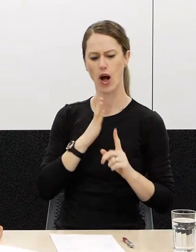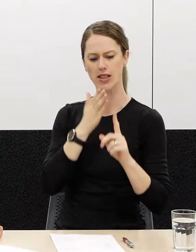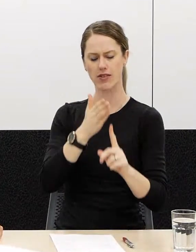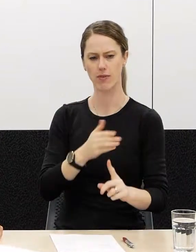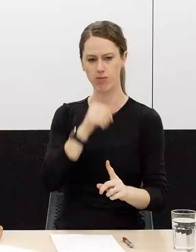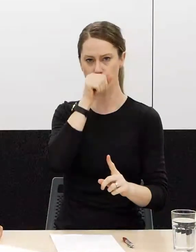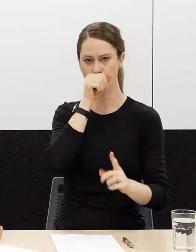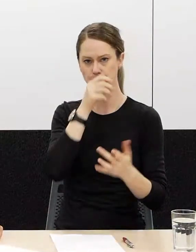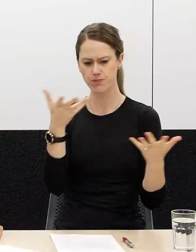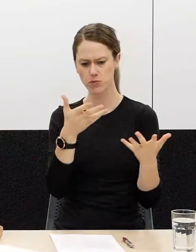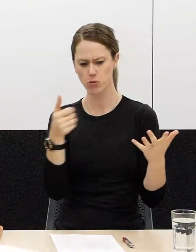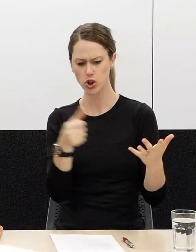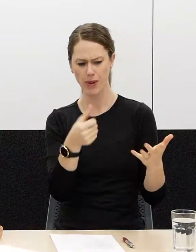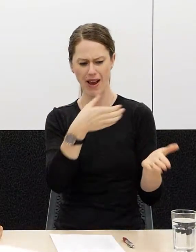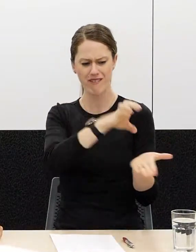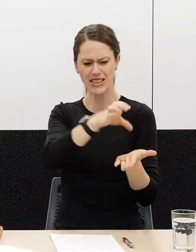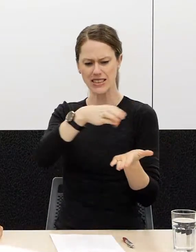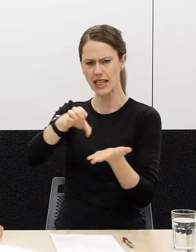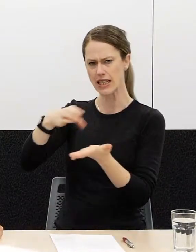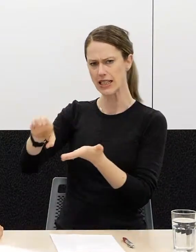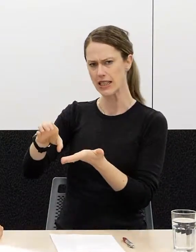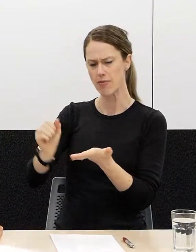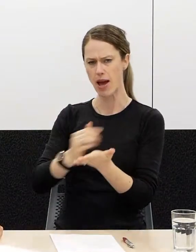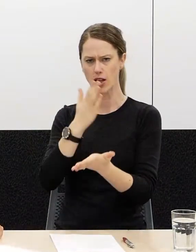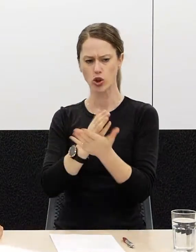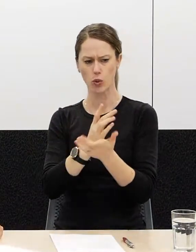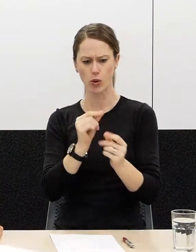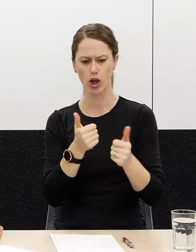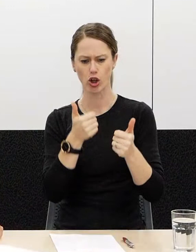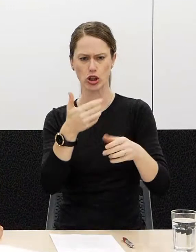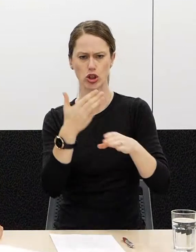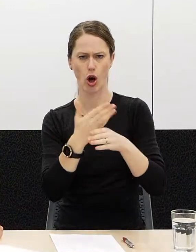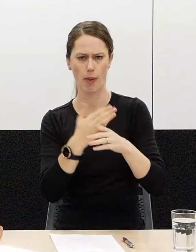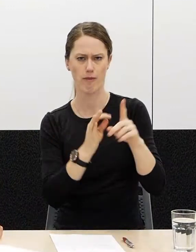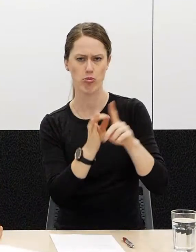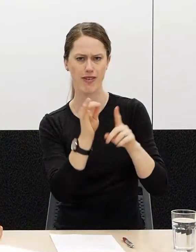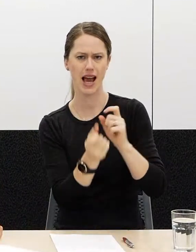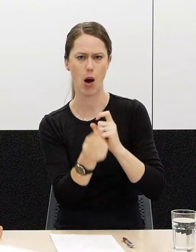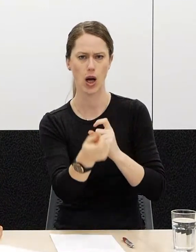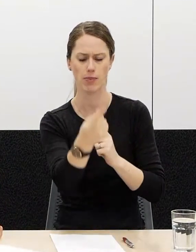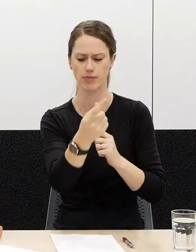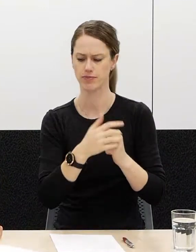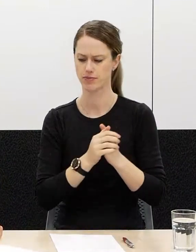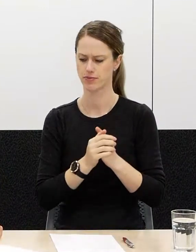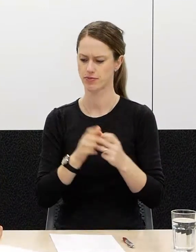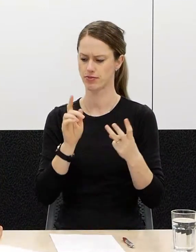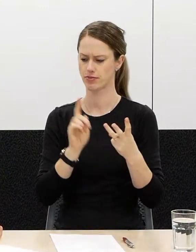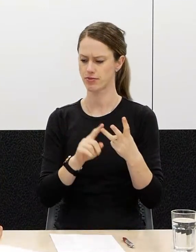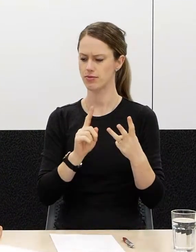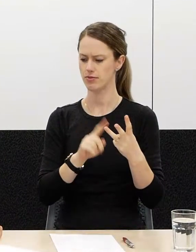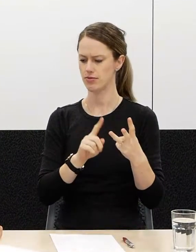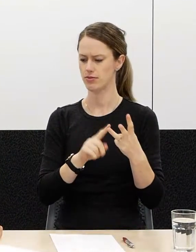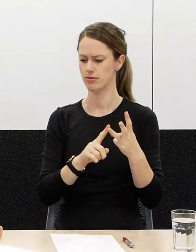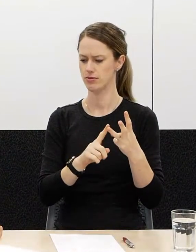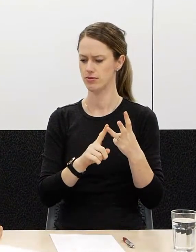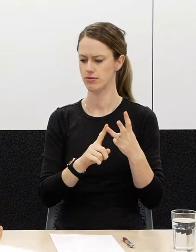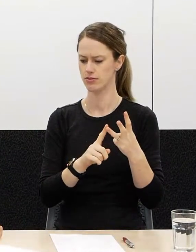identify where we should be putting our investments and making sure we're doing a good job at improving outcomes, and also the types of